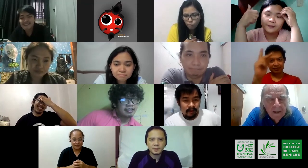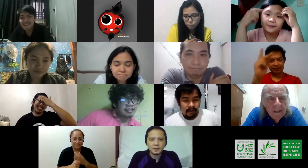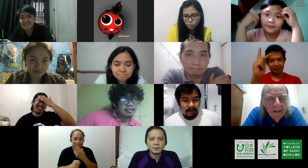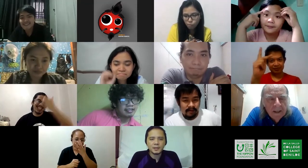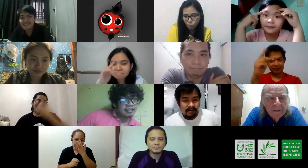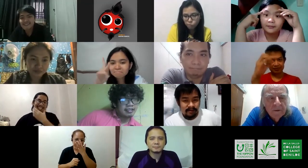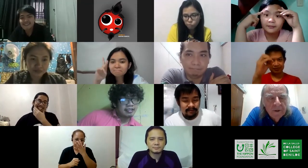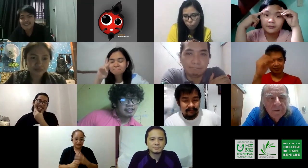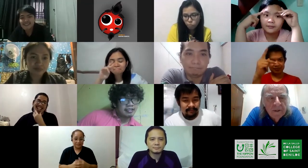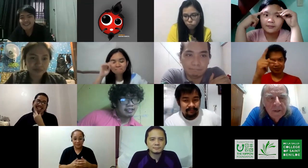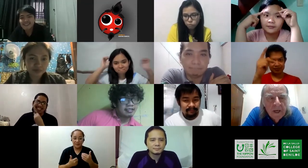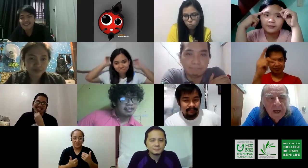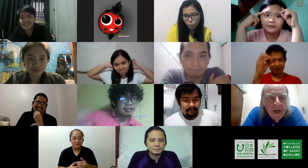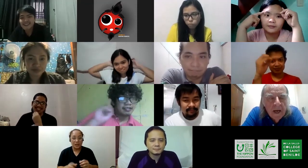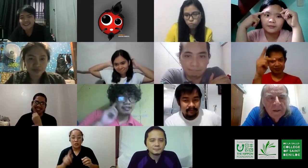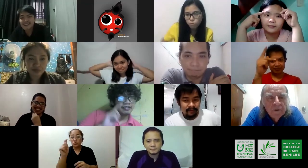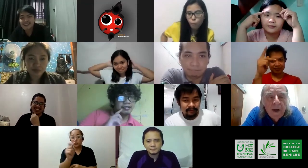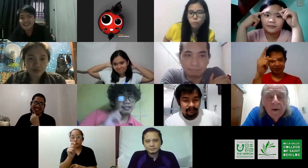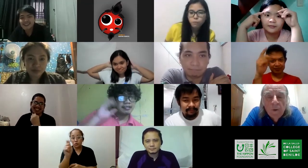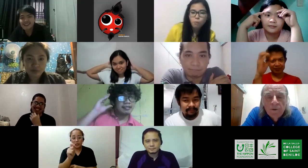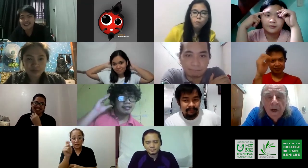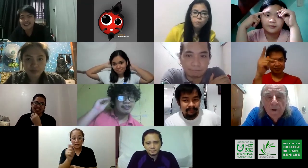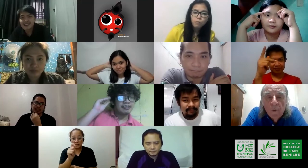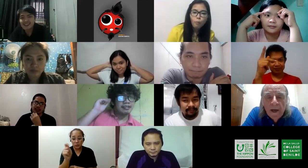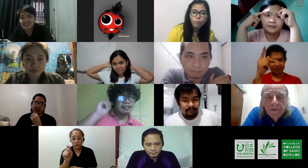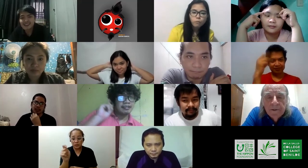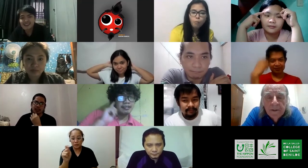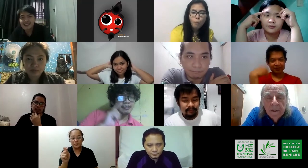Okay. Yeah. So Tuesday, try to watch the